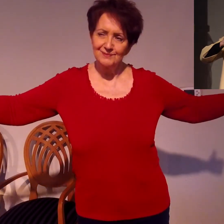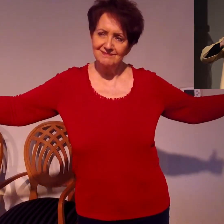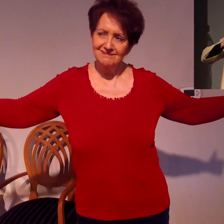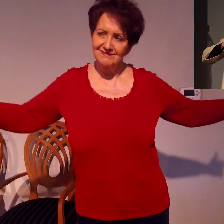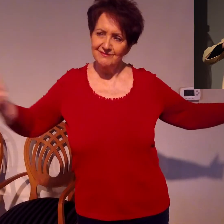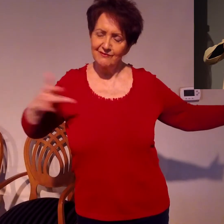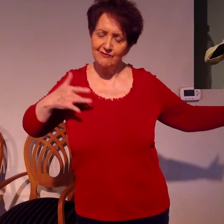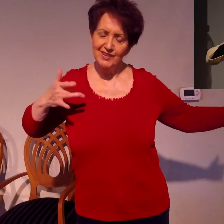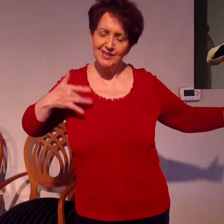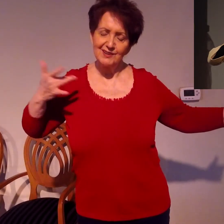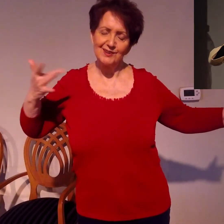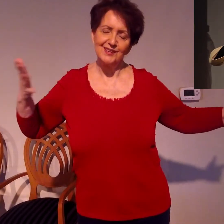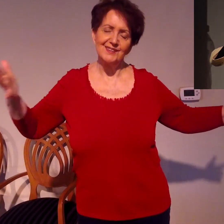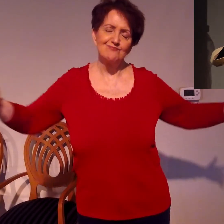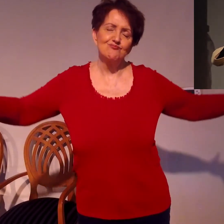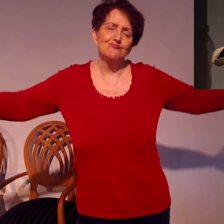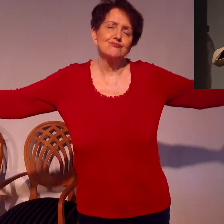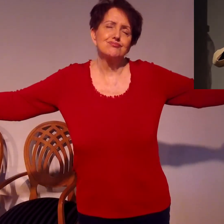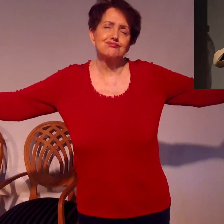it.